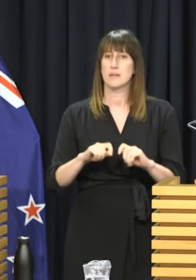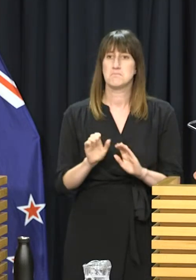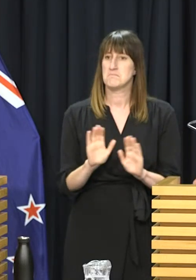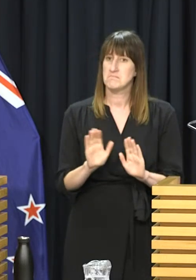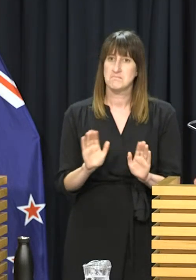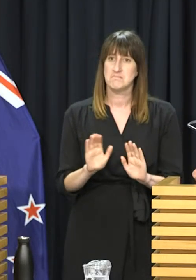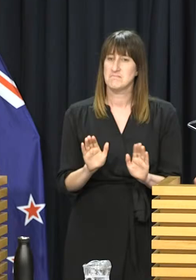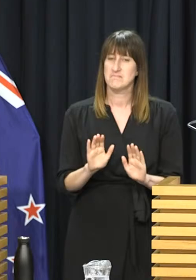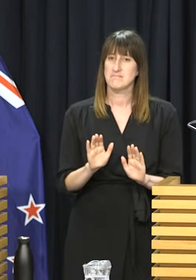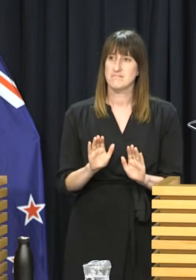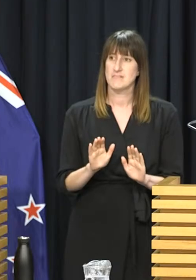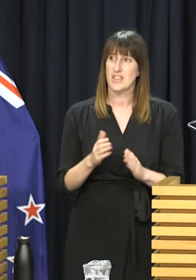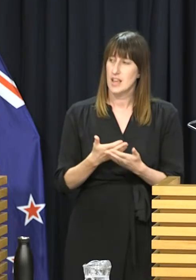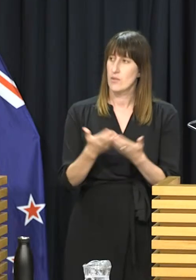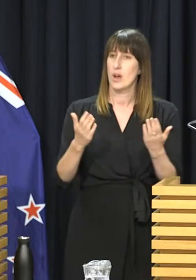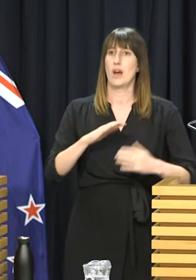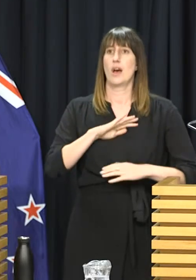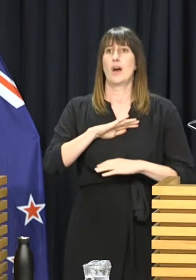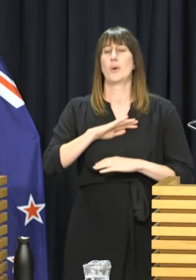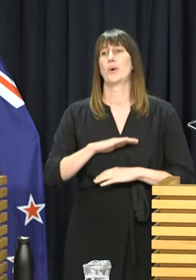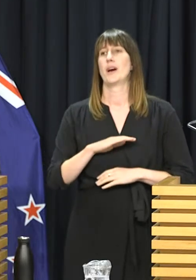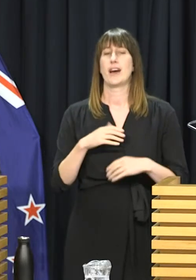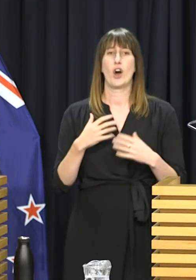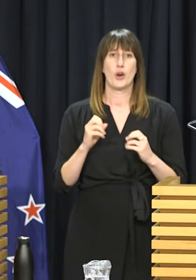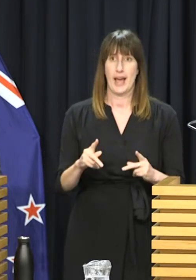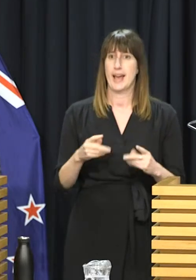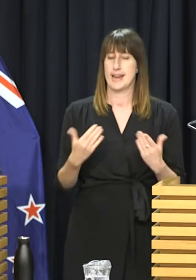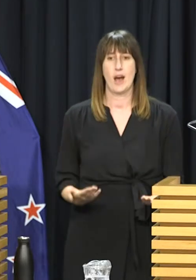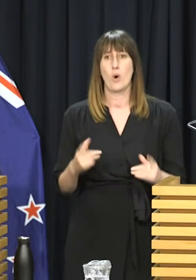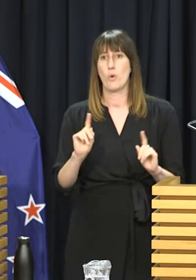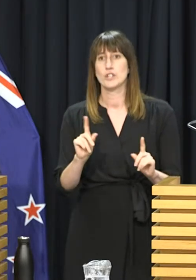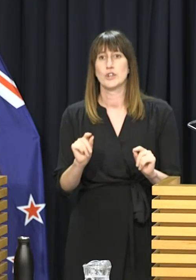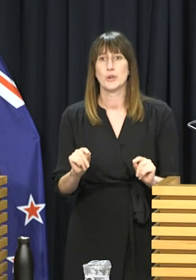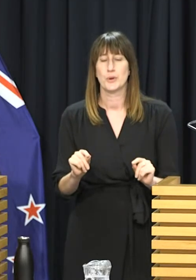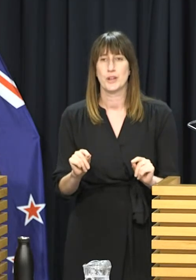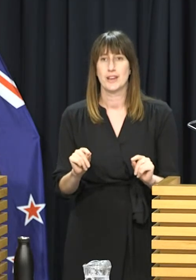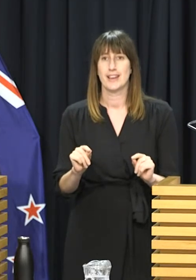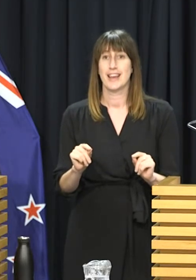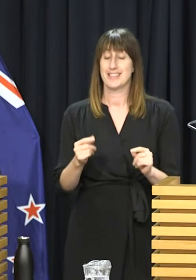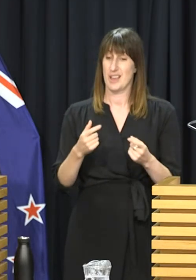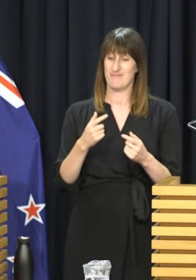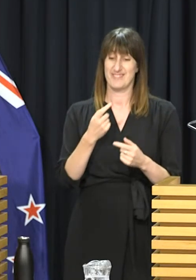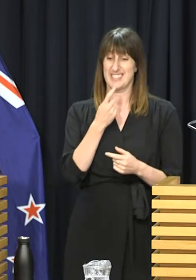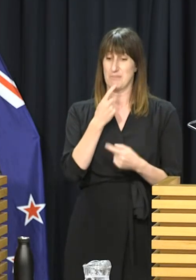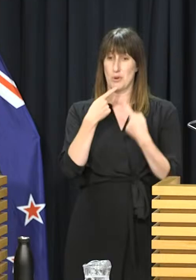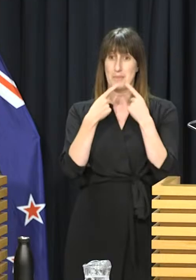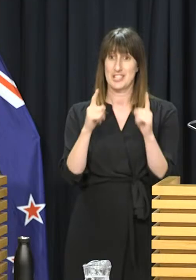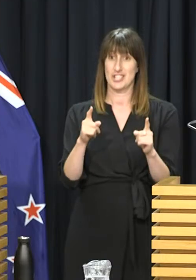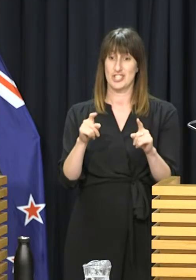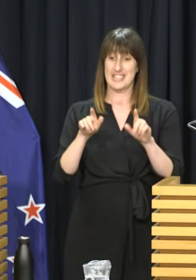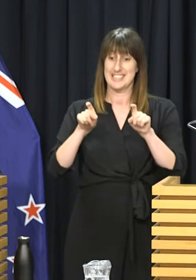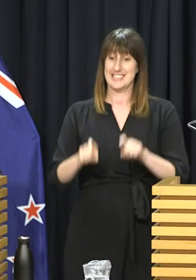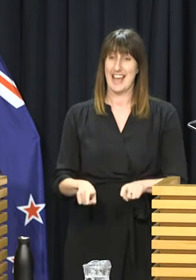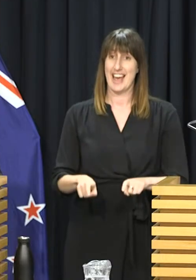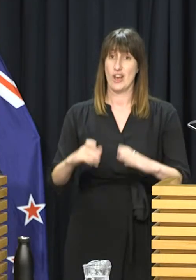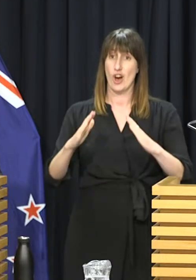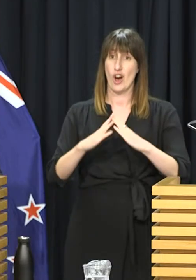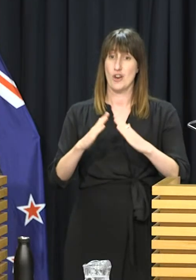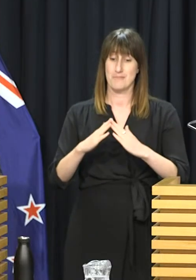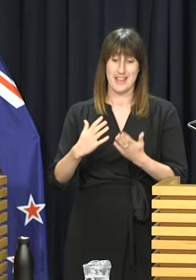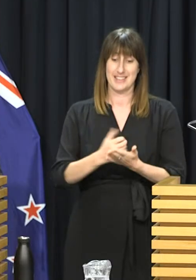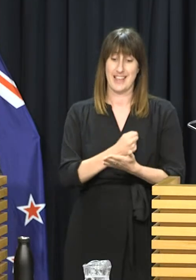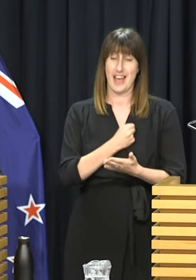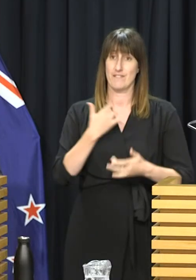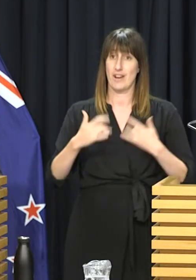collective sigh of relief, and people said, okay, what do you want us to do? And the message was quite simple then: stay home, save lives, be kind.